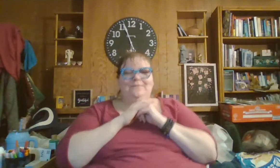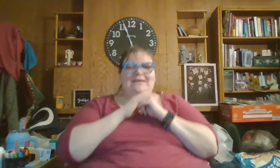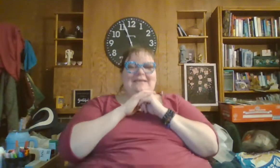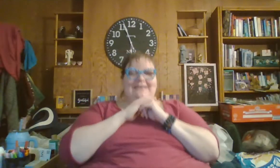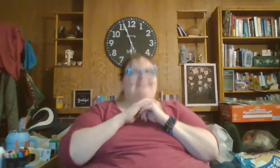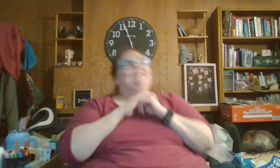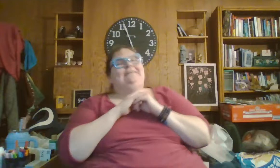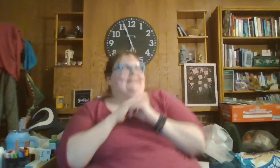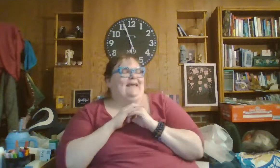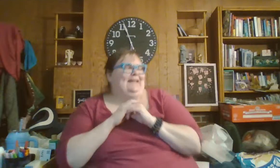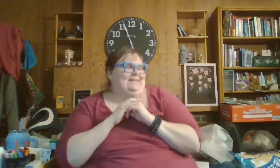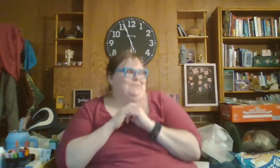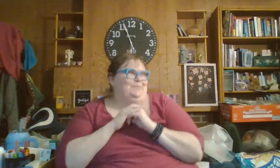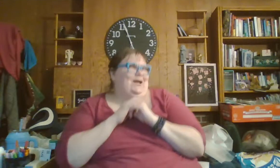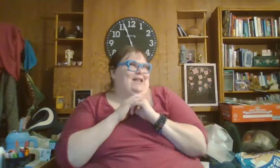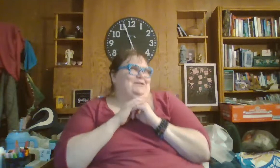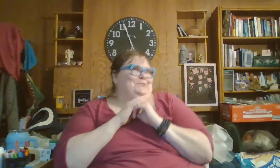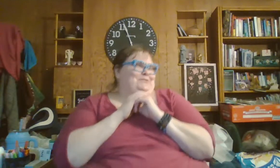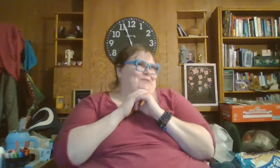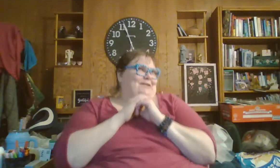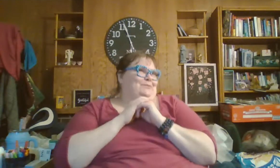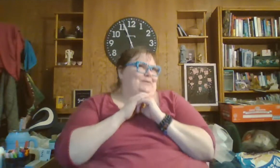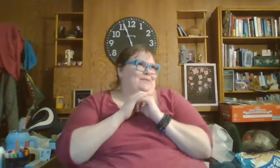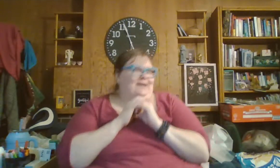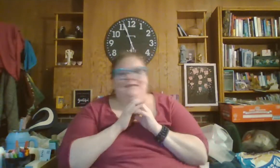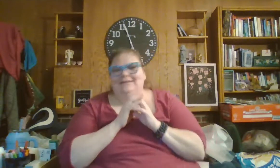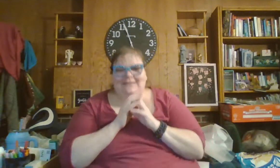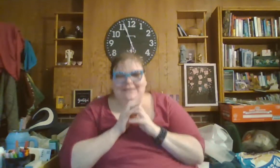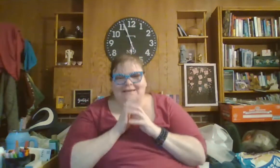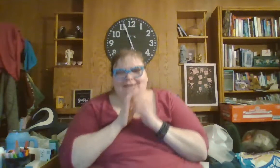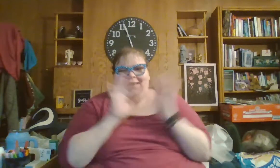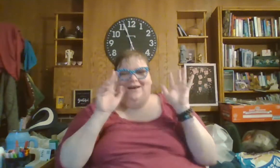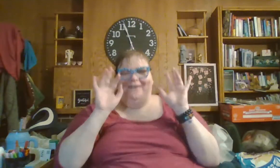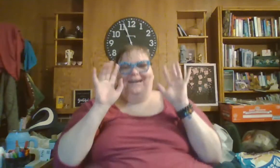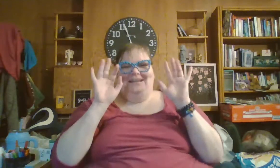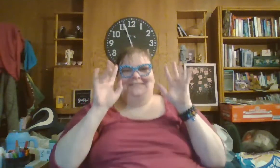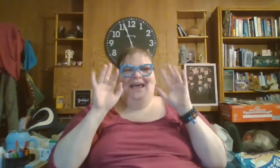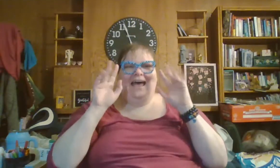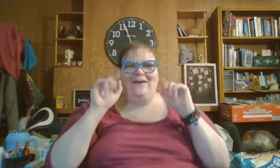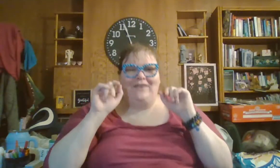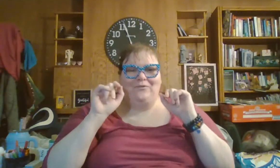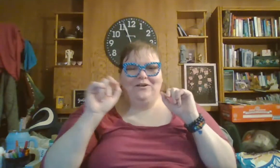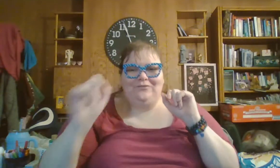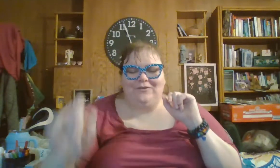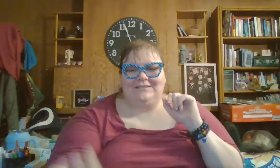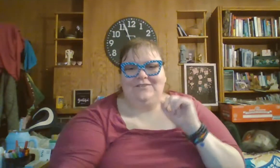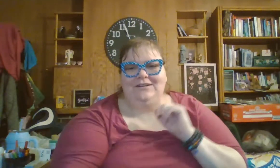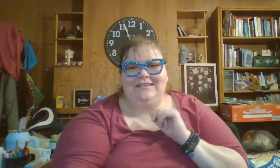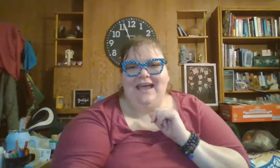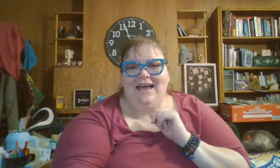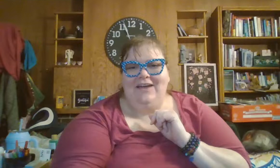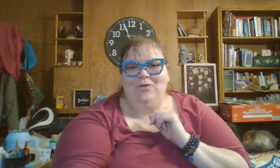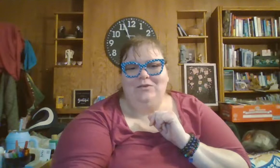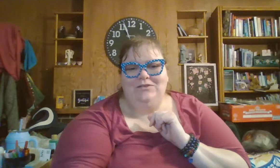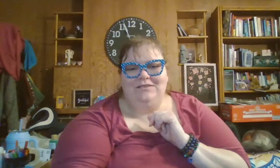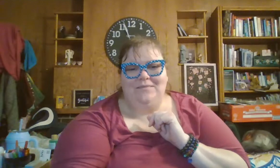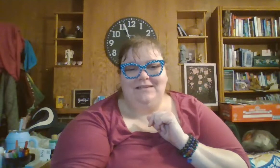me. Kayla has a brand new sweet little baby. All right. Have a wonderful rest of your day. I hope you do something